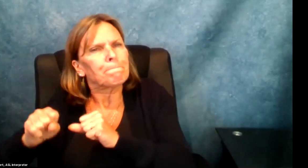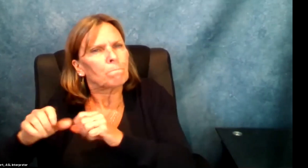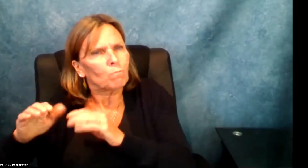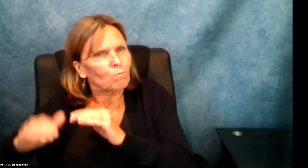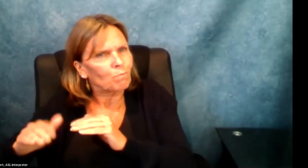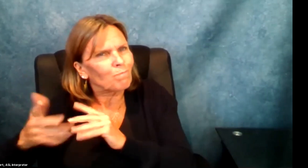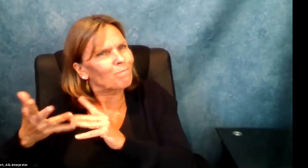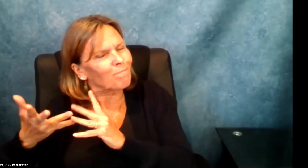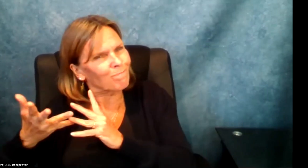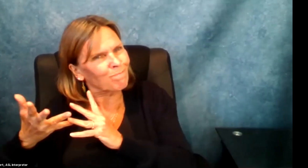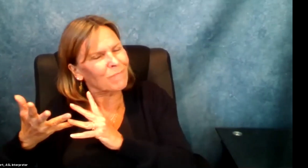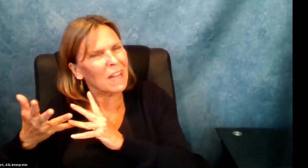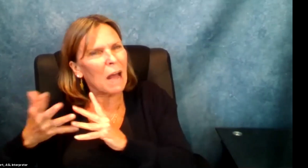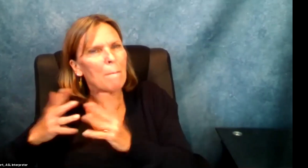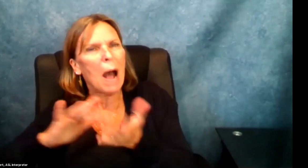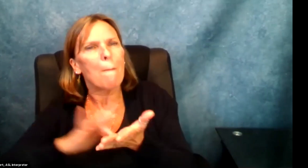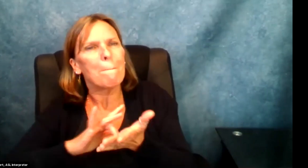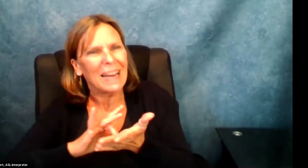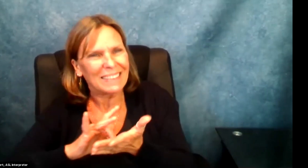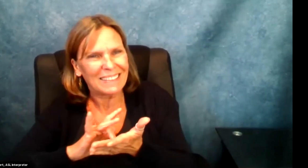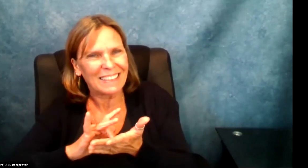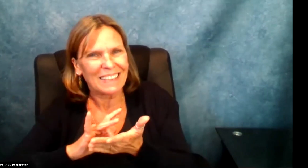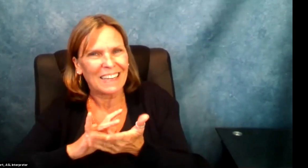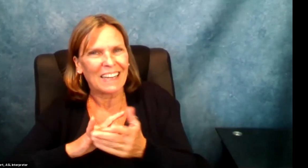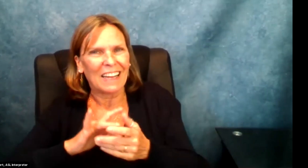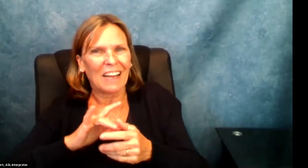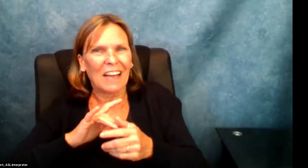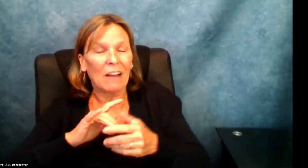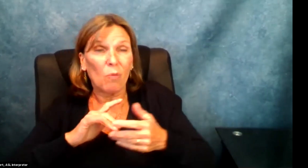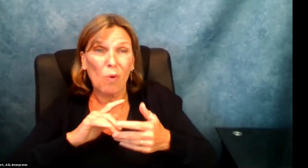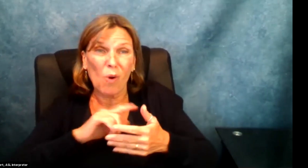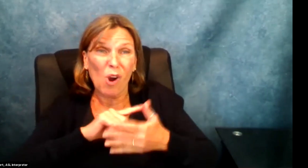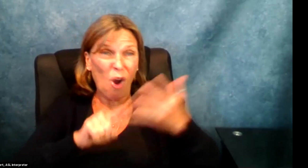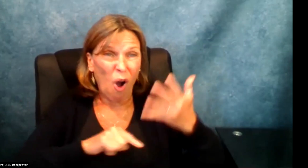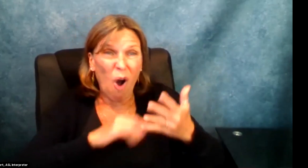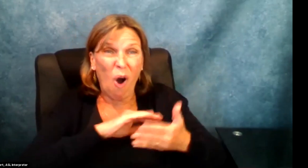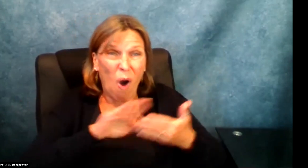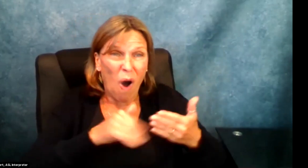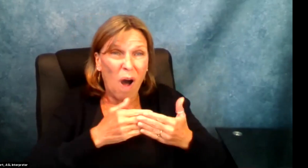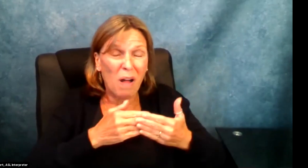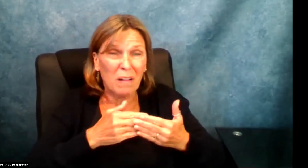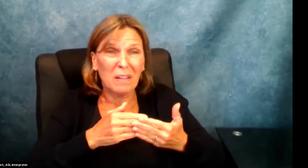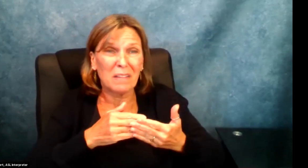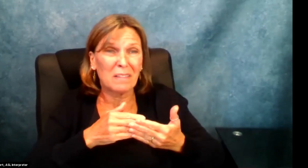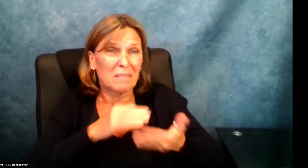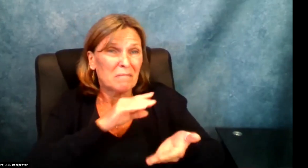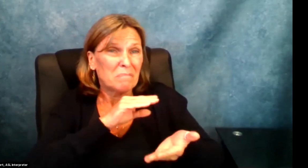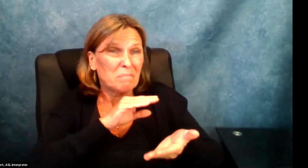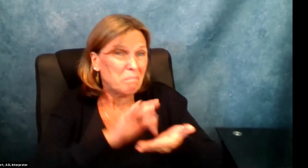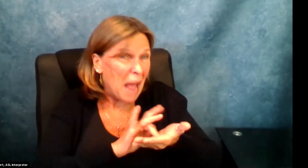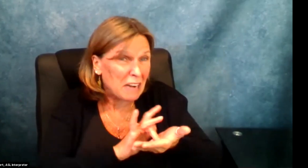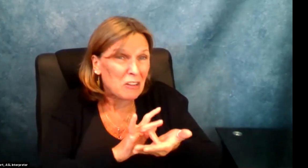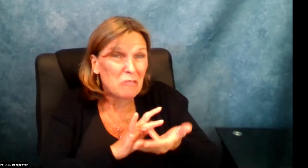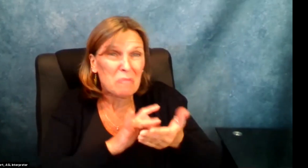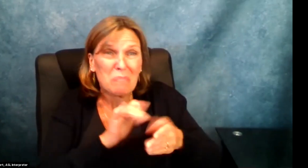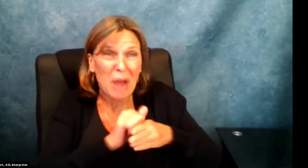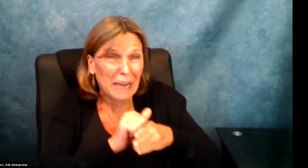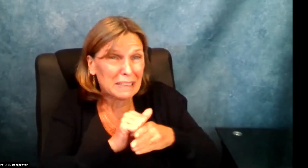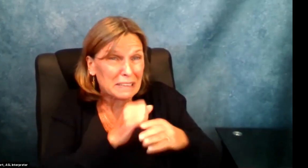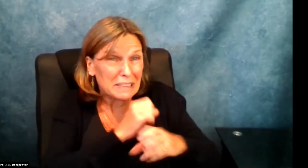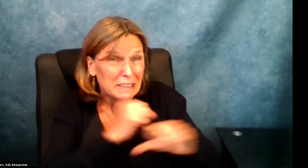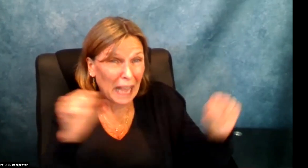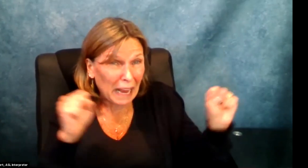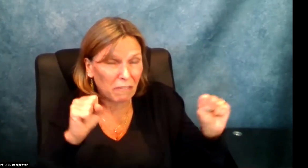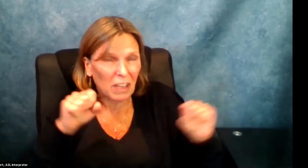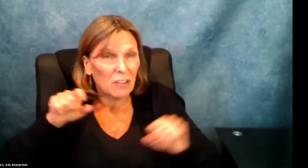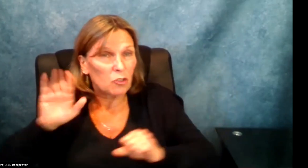family about whether allopathic medical practices were safe. I come from a household where my dad's an internal